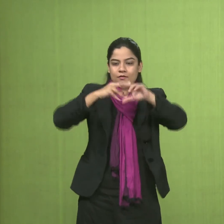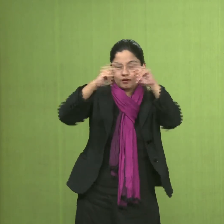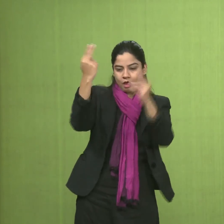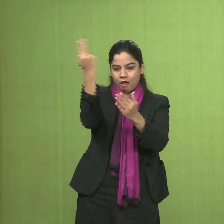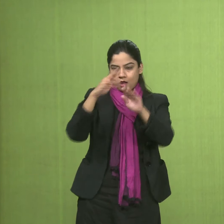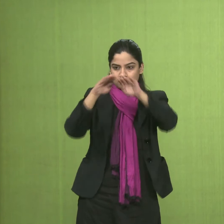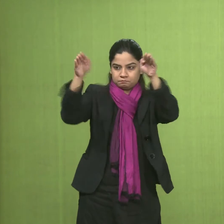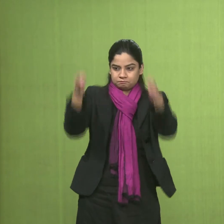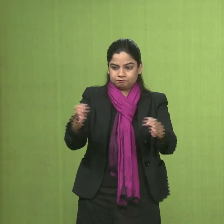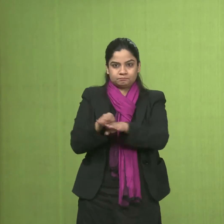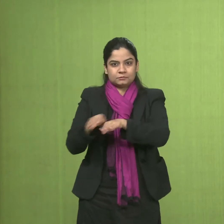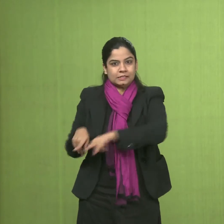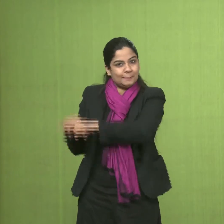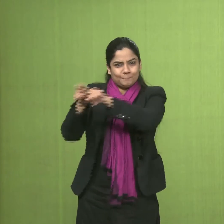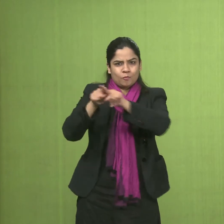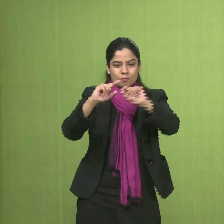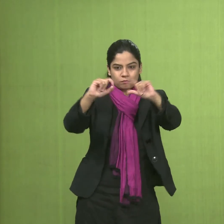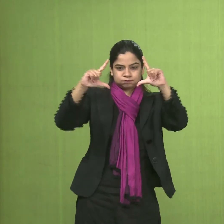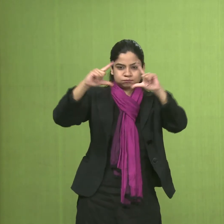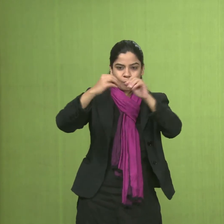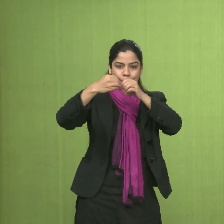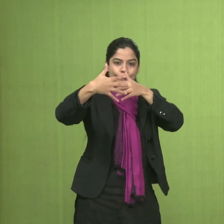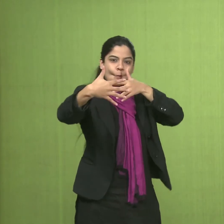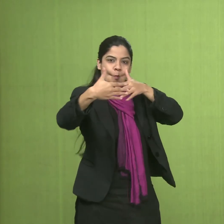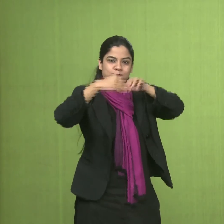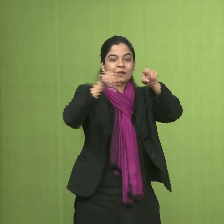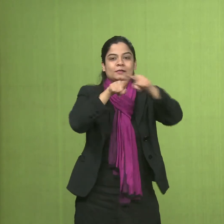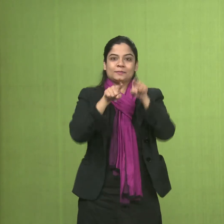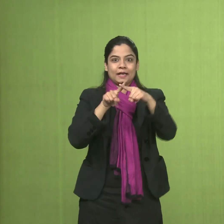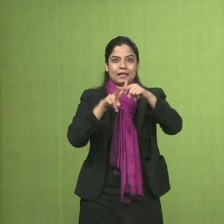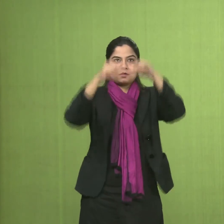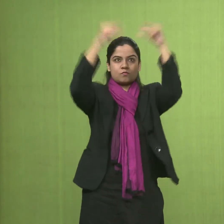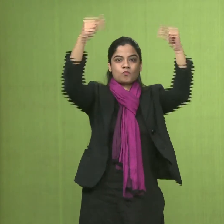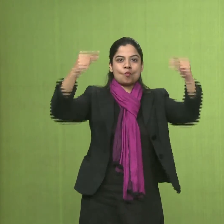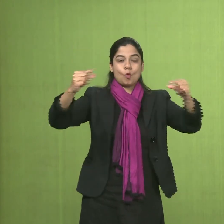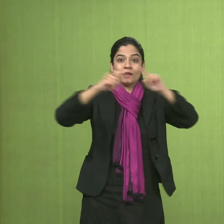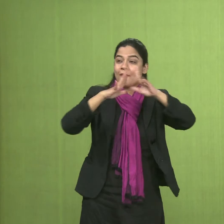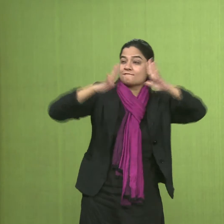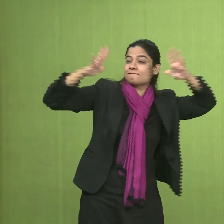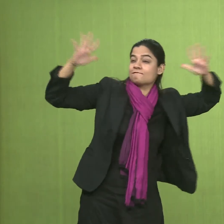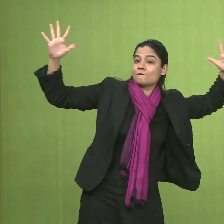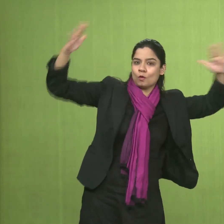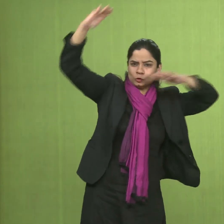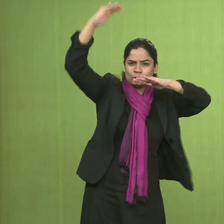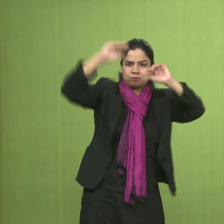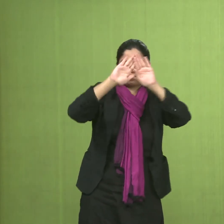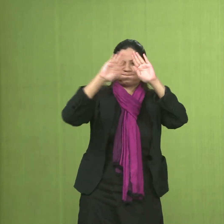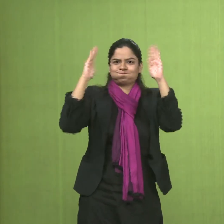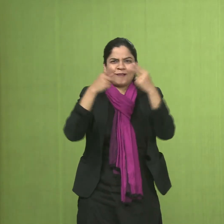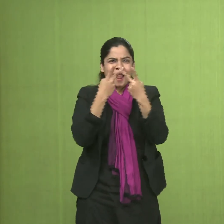The color, the design, the quality of the equipments also vary. For example, now there is a trend of flat